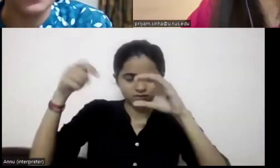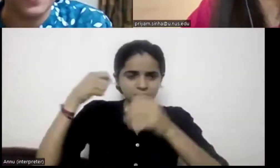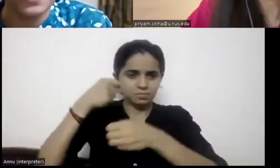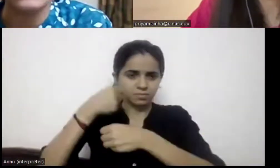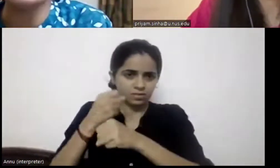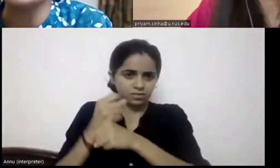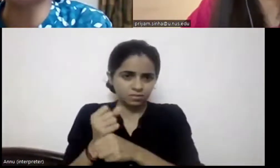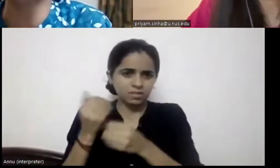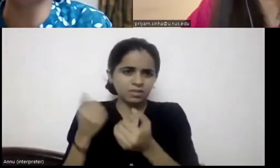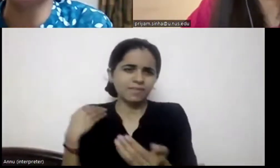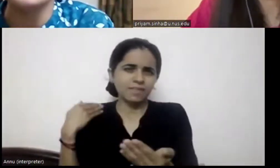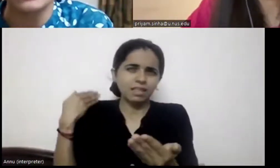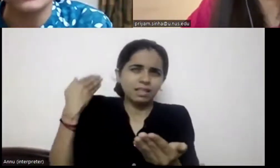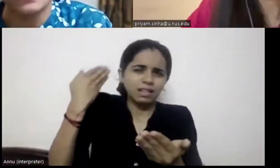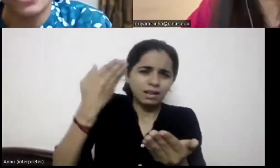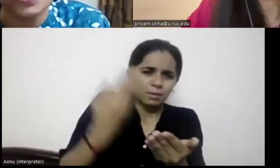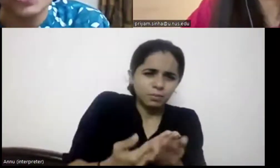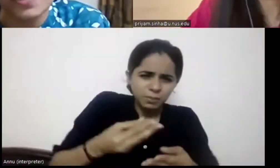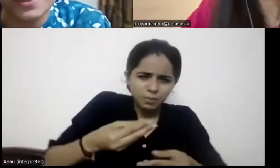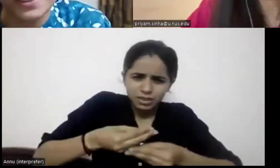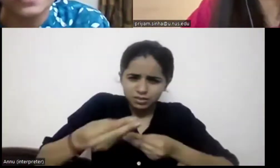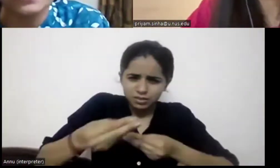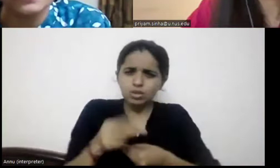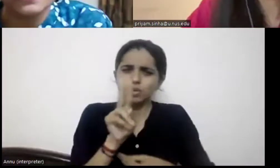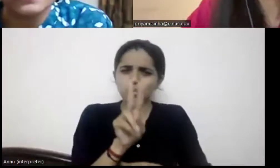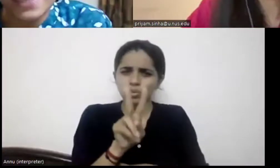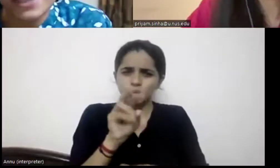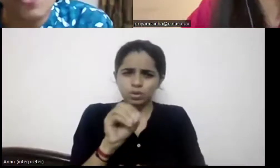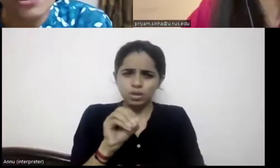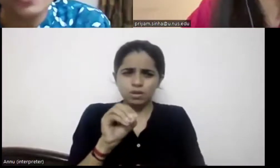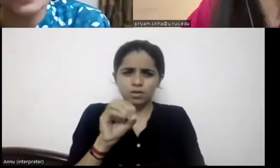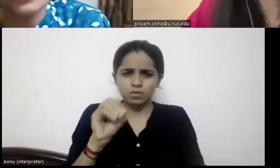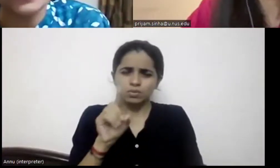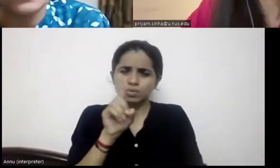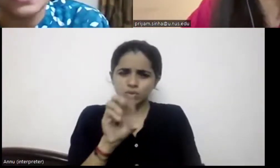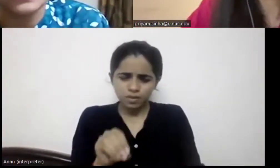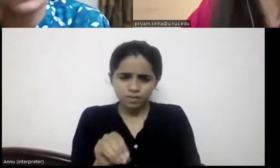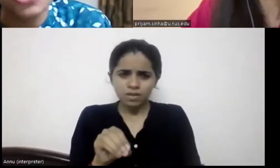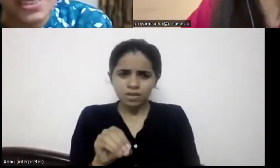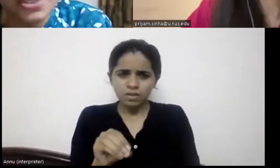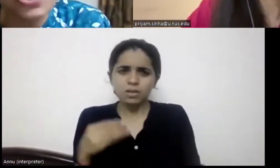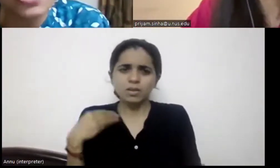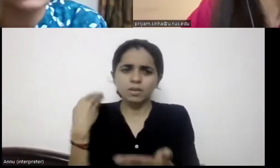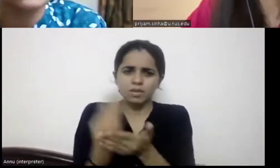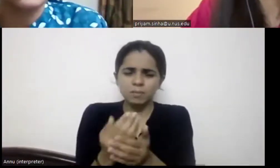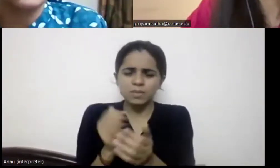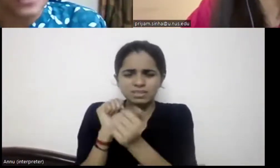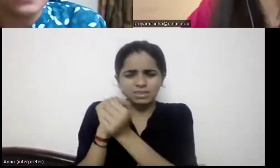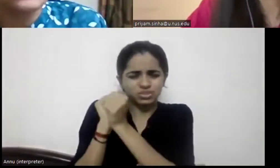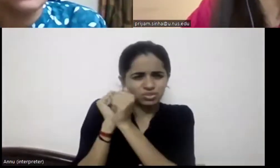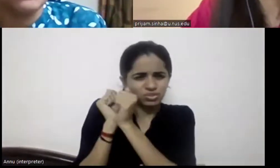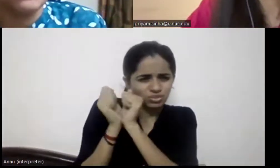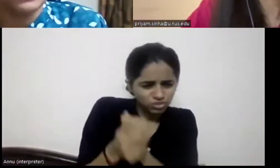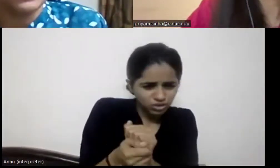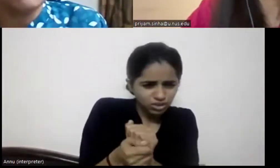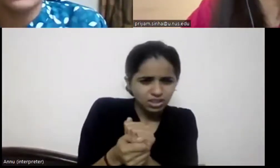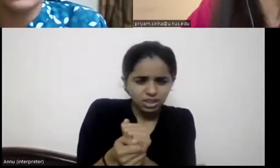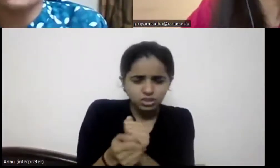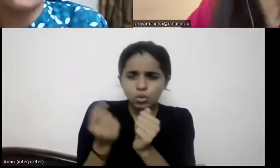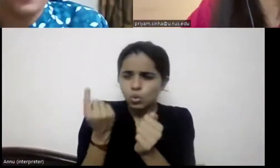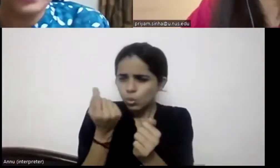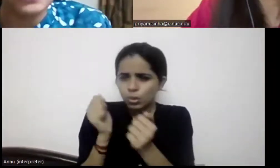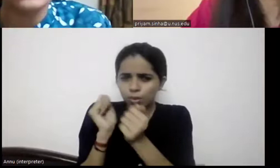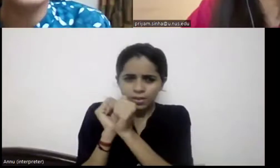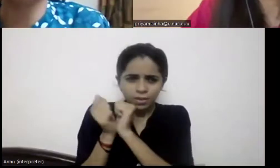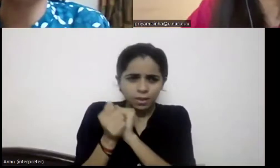done so far. It's very recent. I think in 2010 onwards, you see a change in narrative.